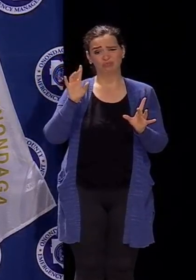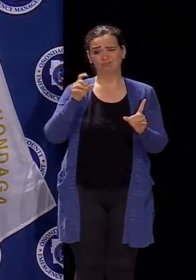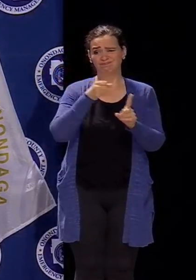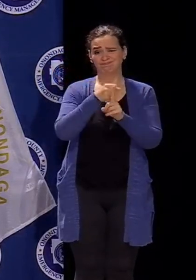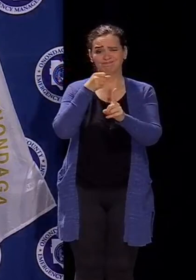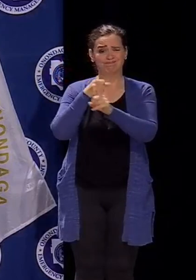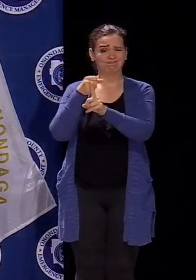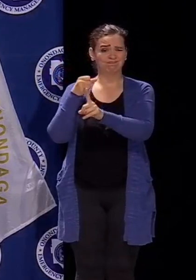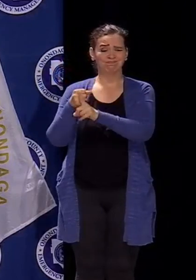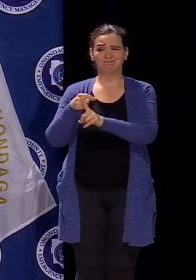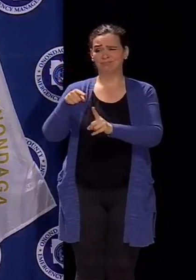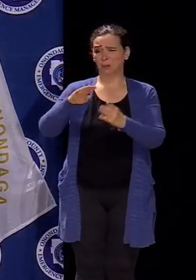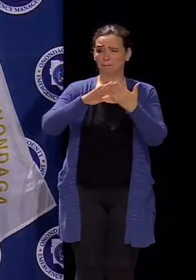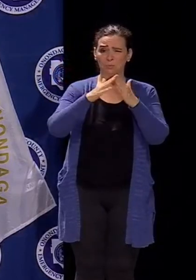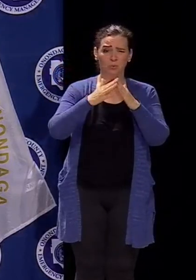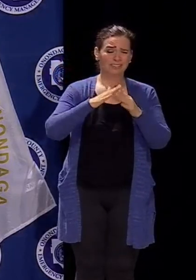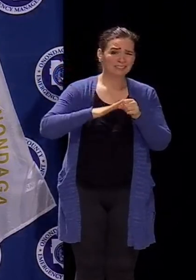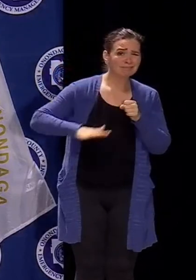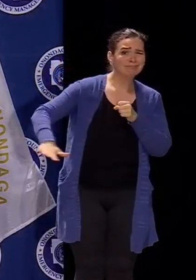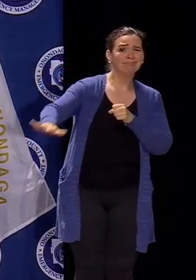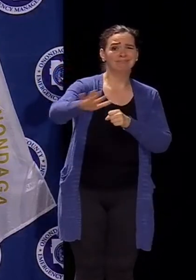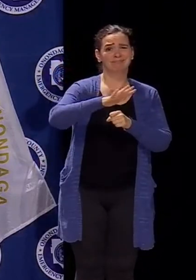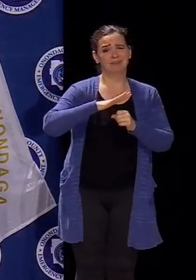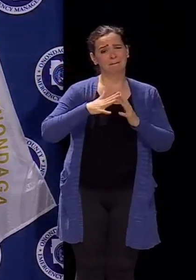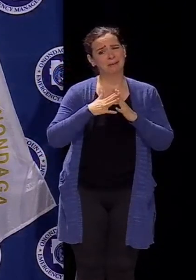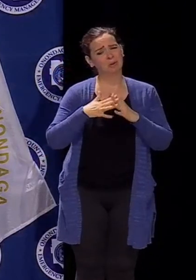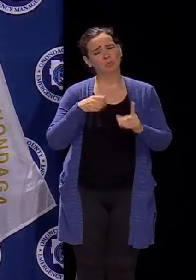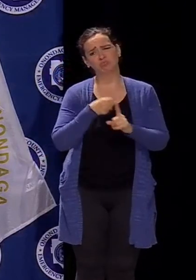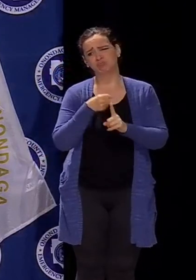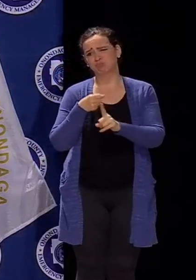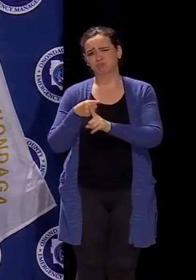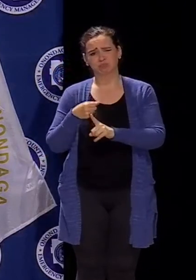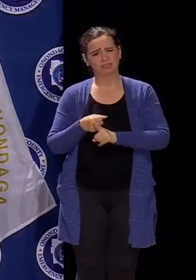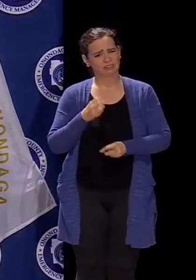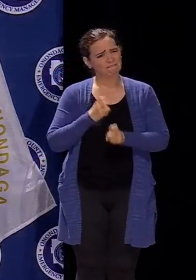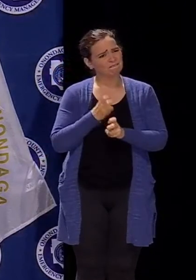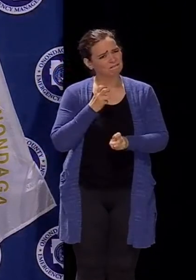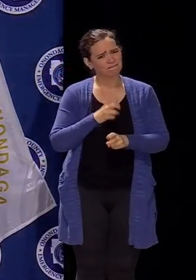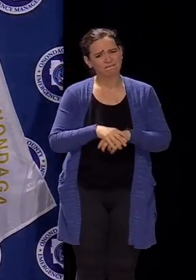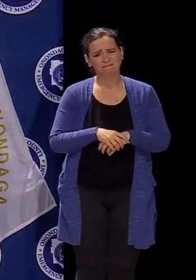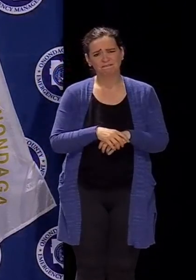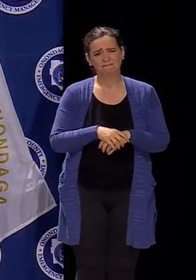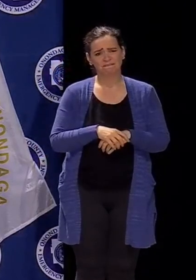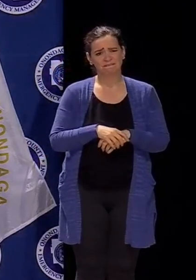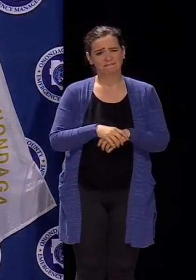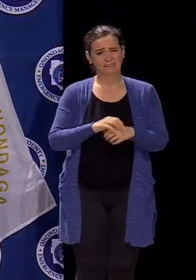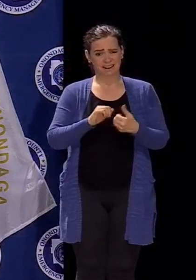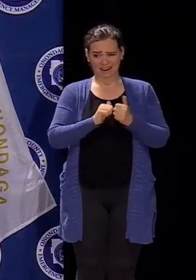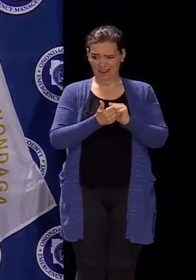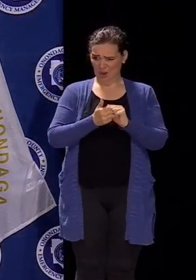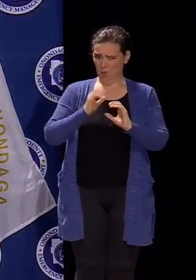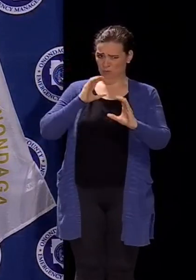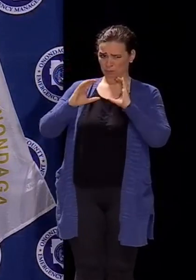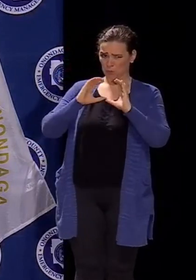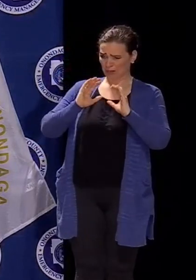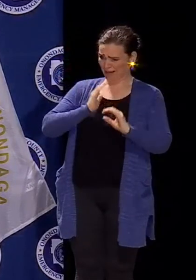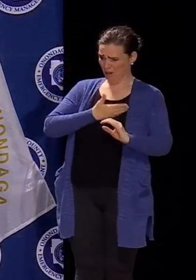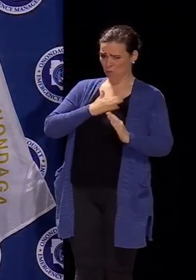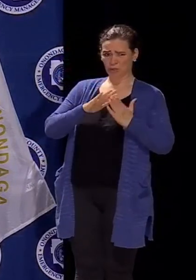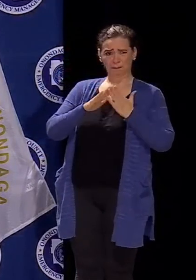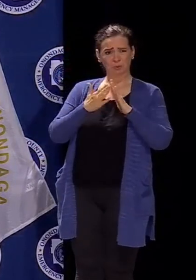lot of our ways we communicate in our community is through our clergy,